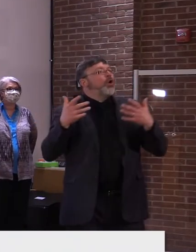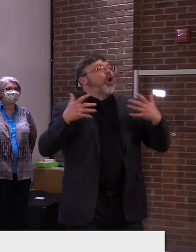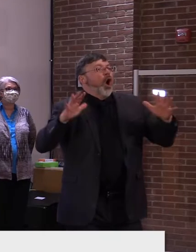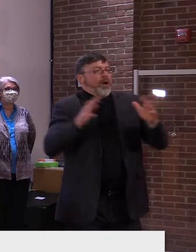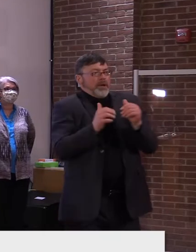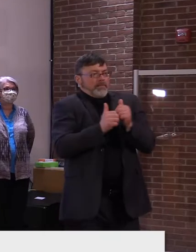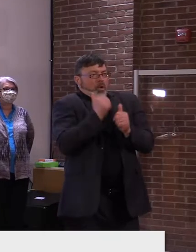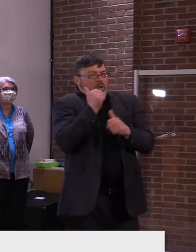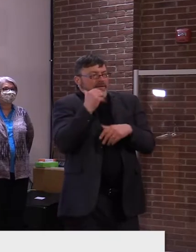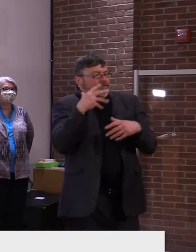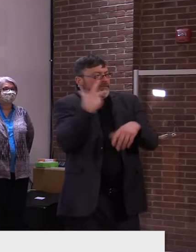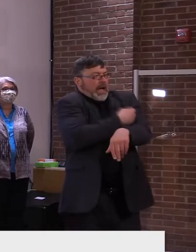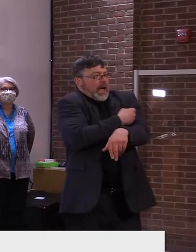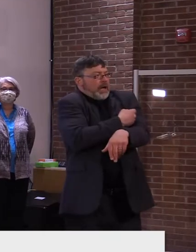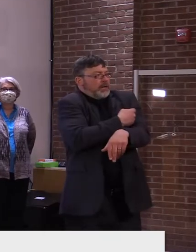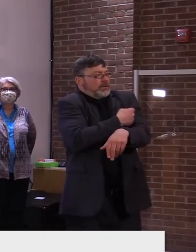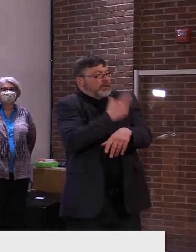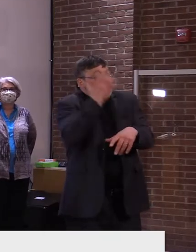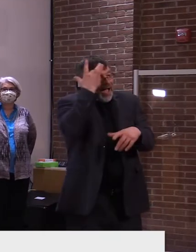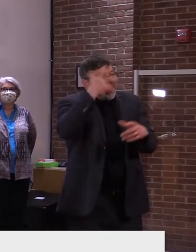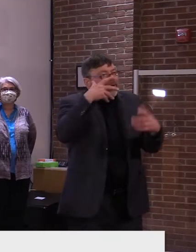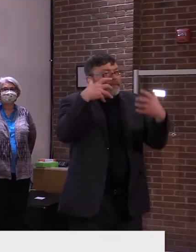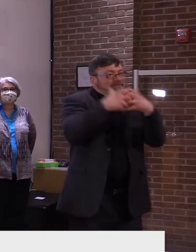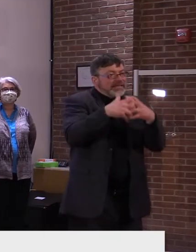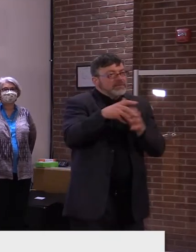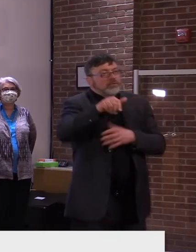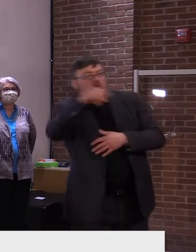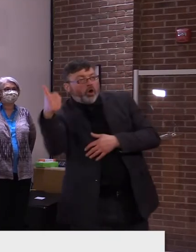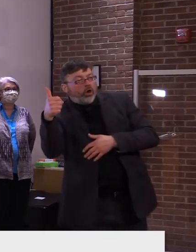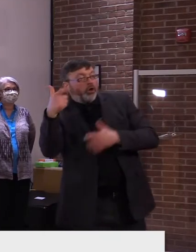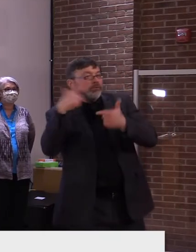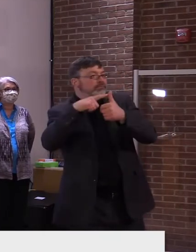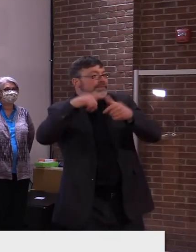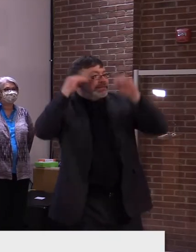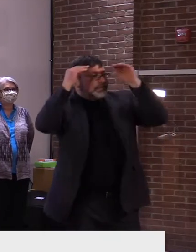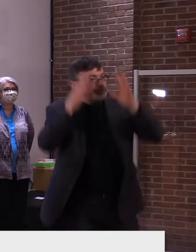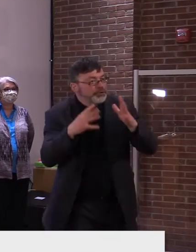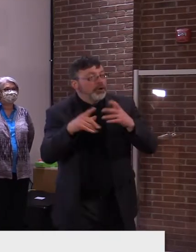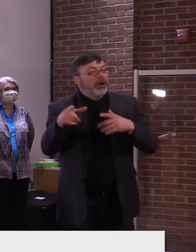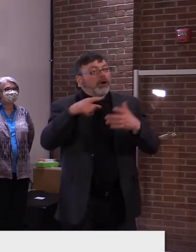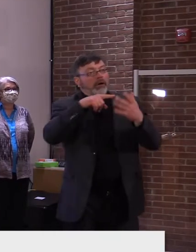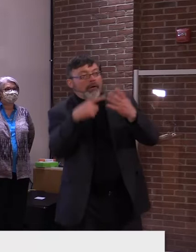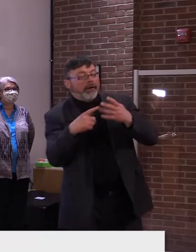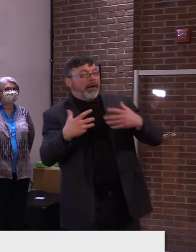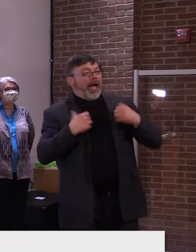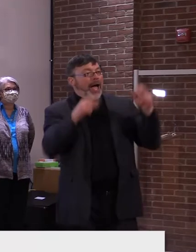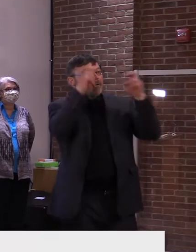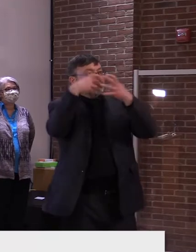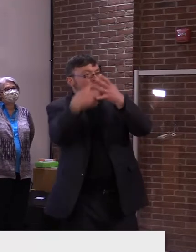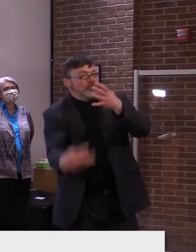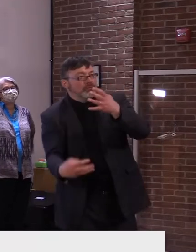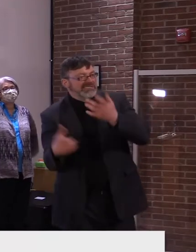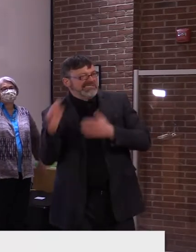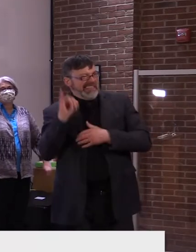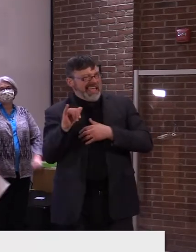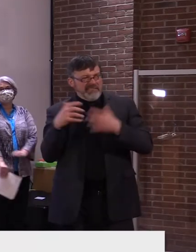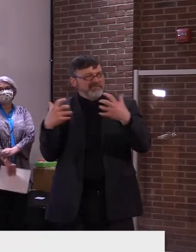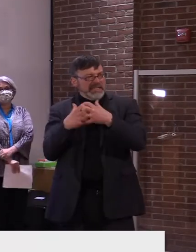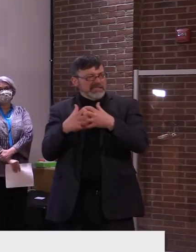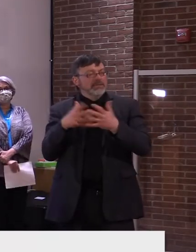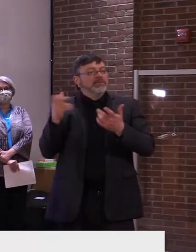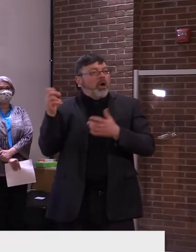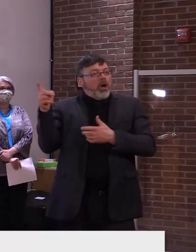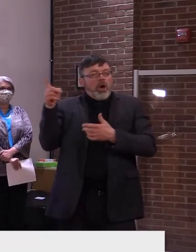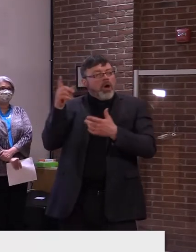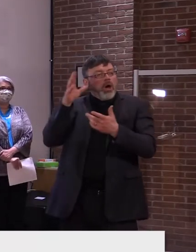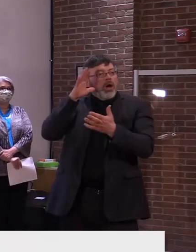vaccinated within those age bands. So we've taken some steps to make sure that we're being accurate. So that's why